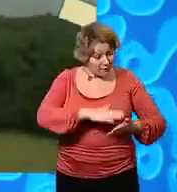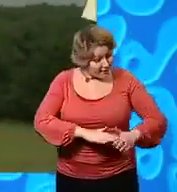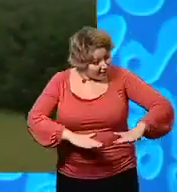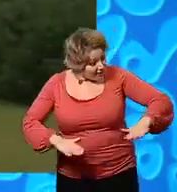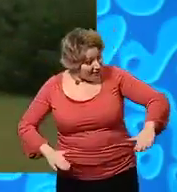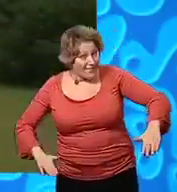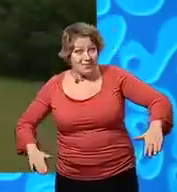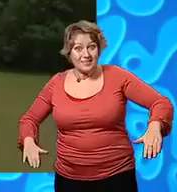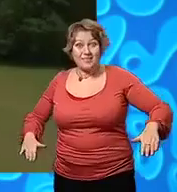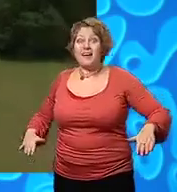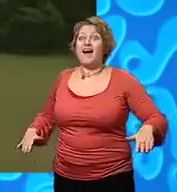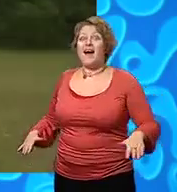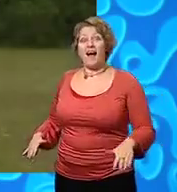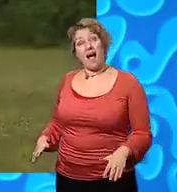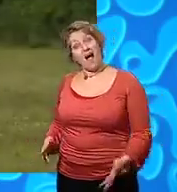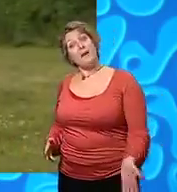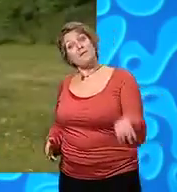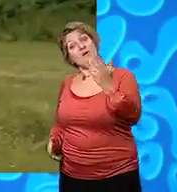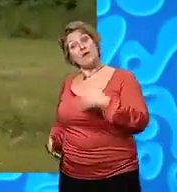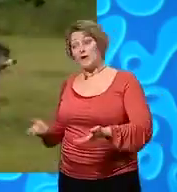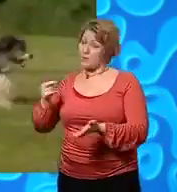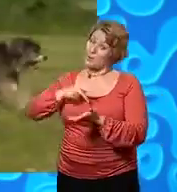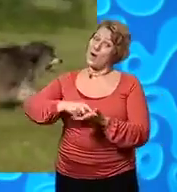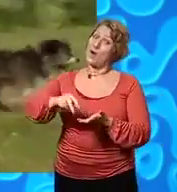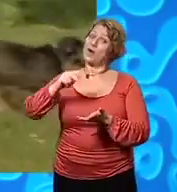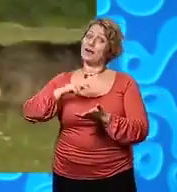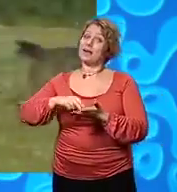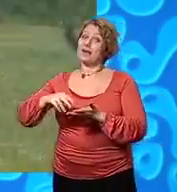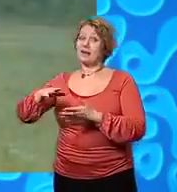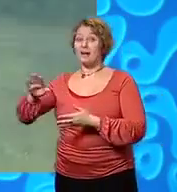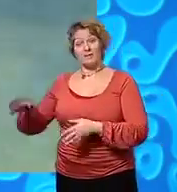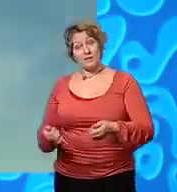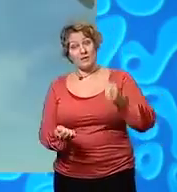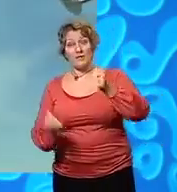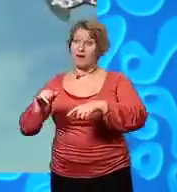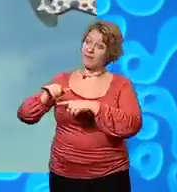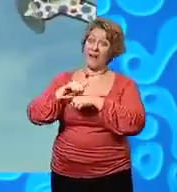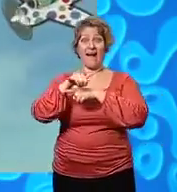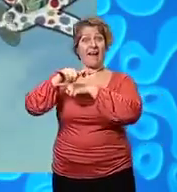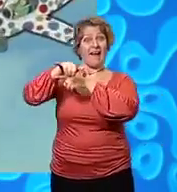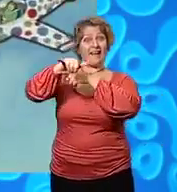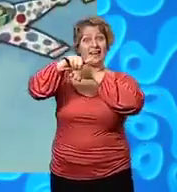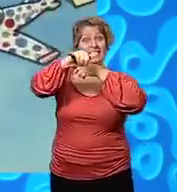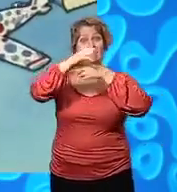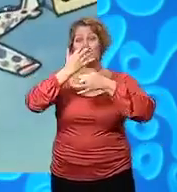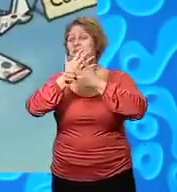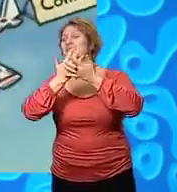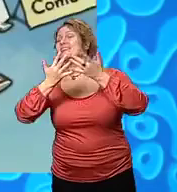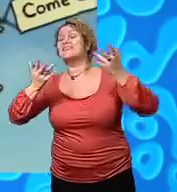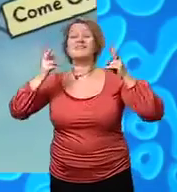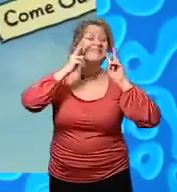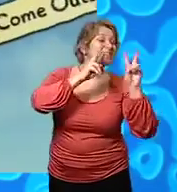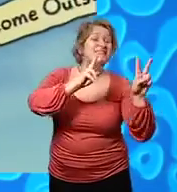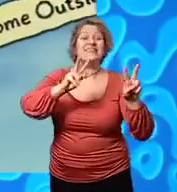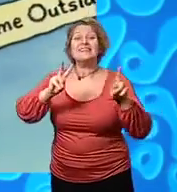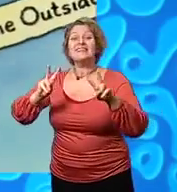on the ground. Come for a walk, come for a ride. There's so much